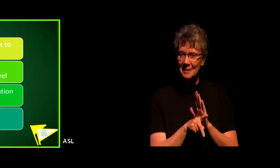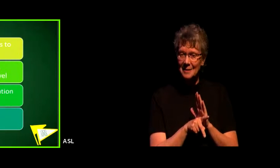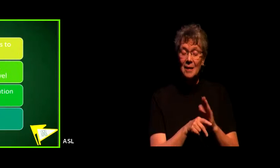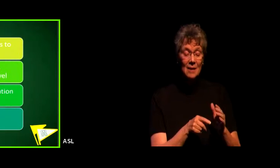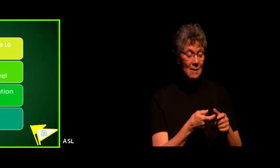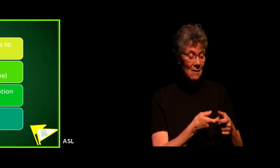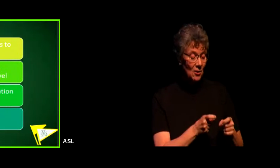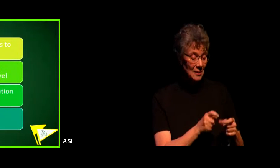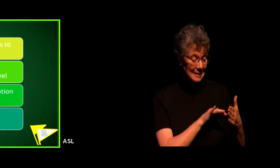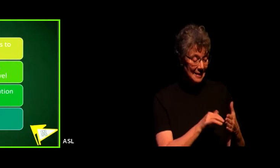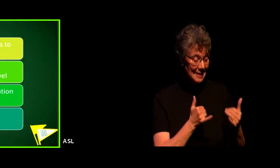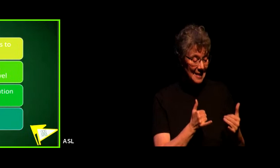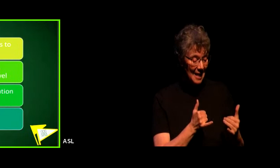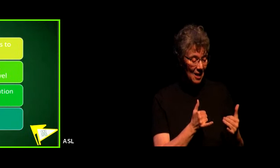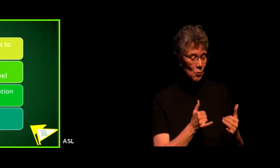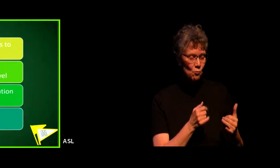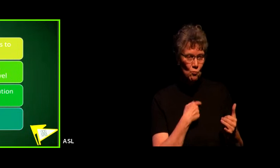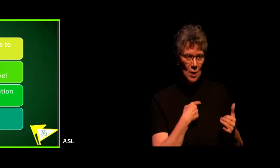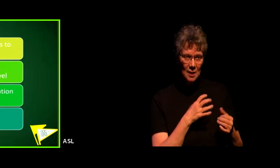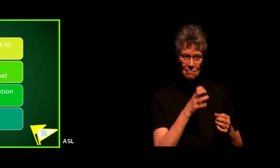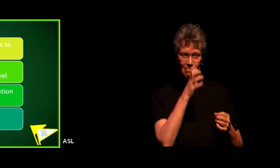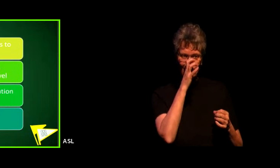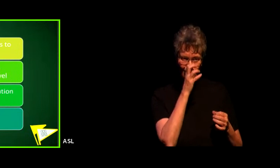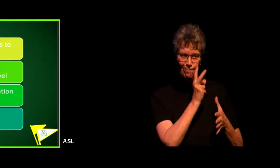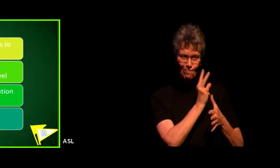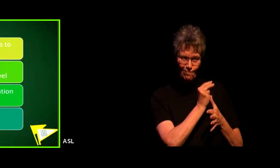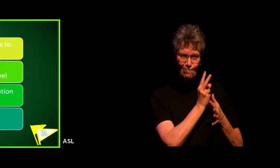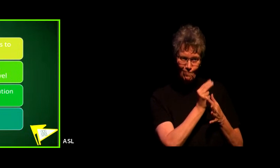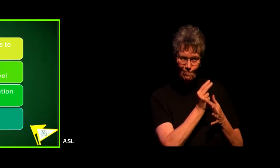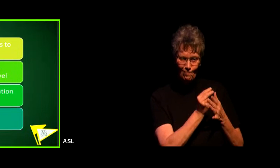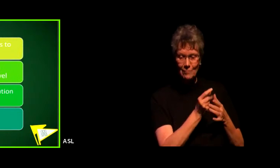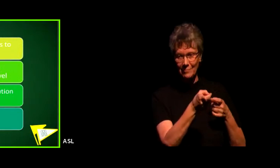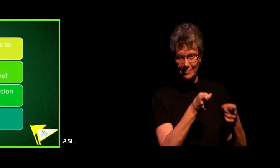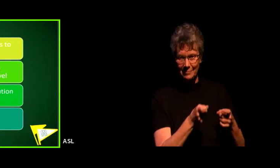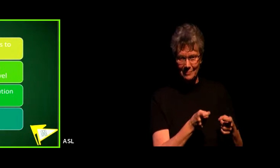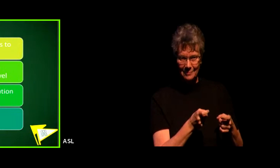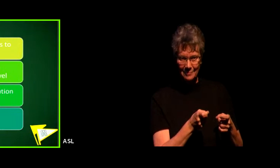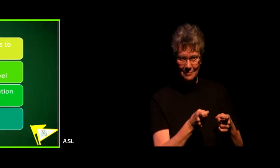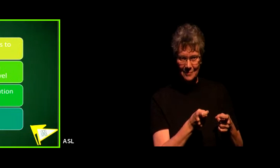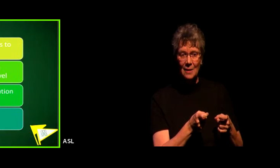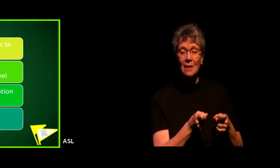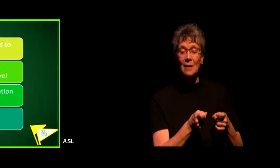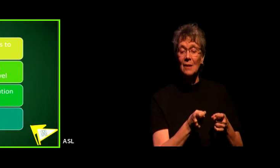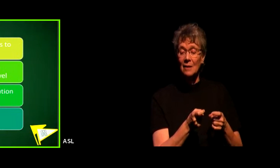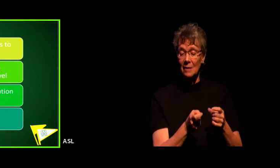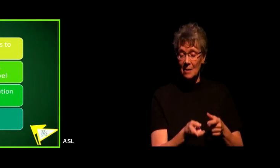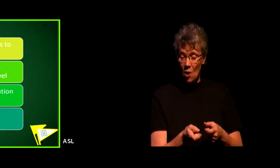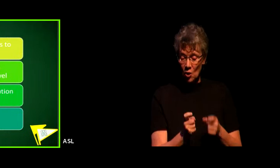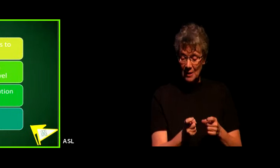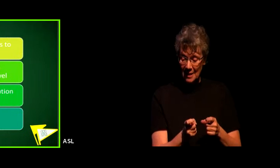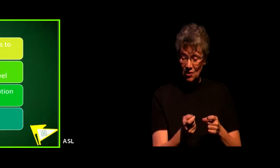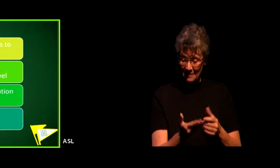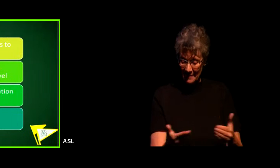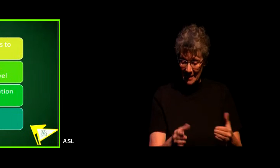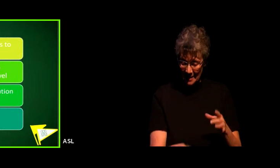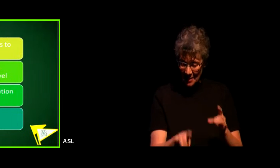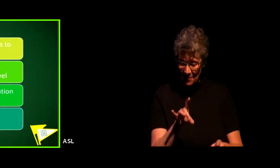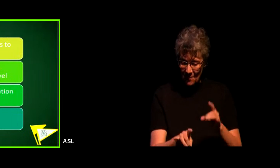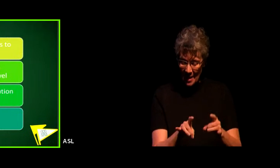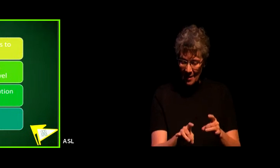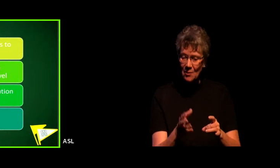regulated, and archaeological materials are managed in very particular ways through policy and legislation. So I can train